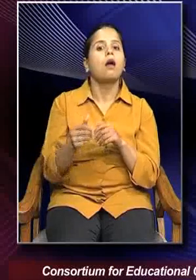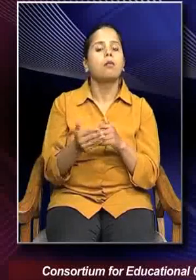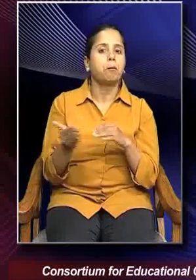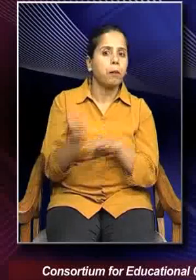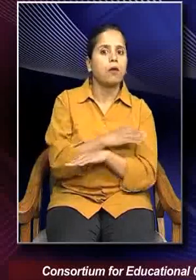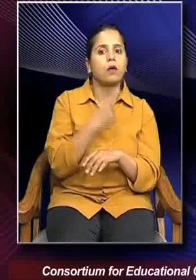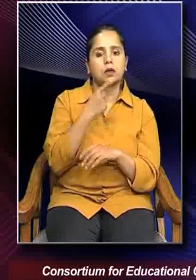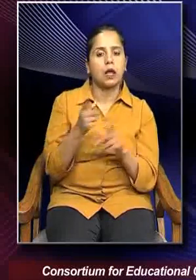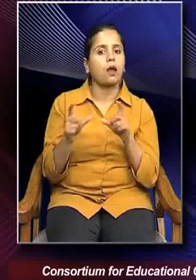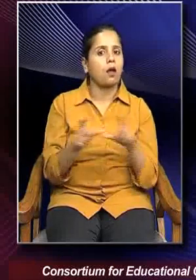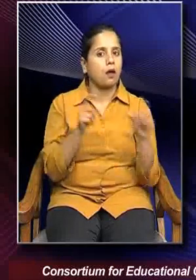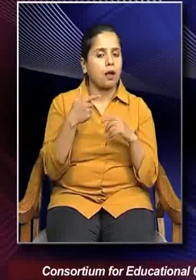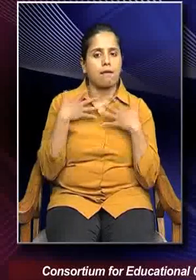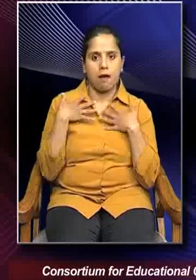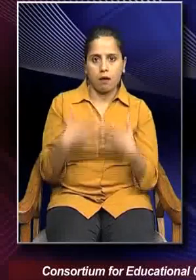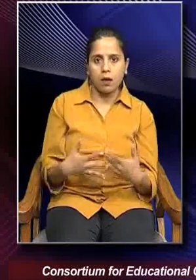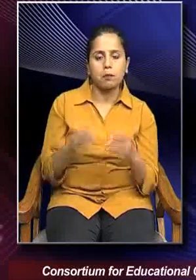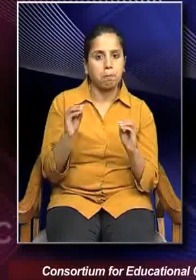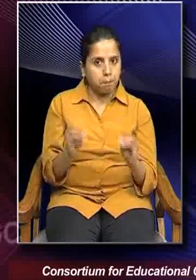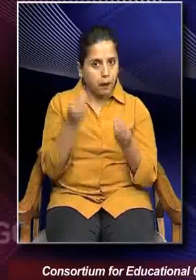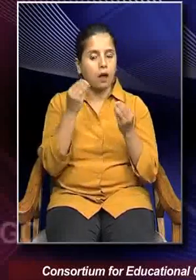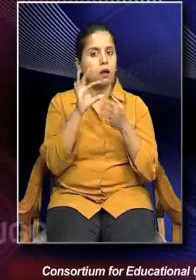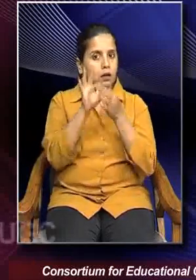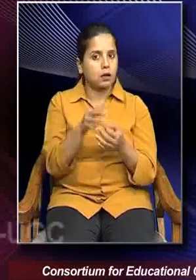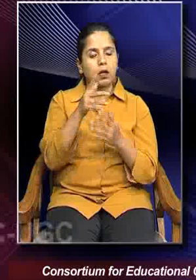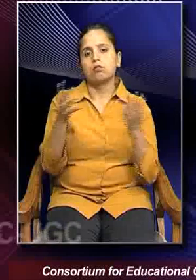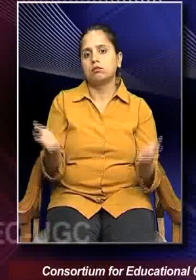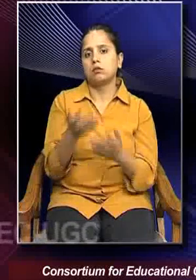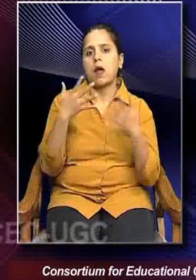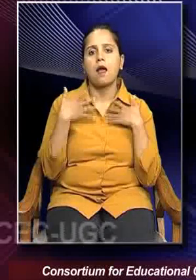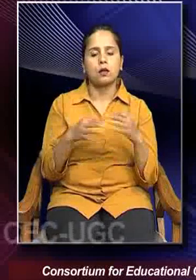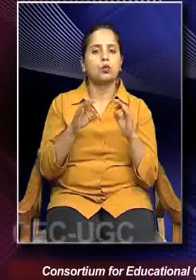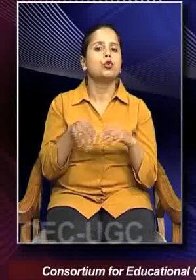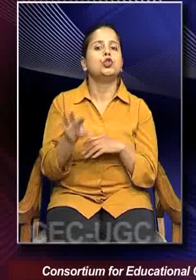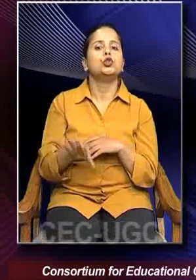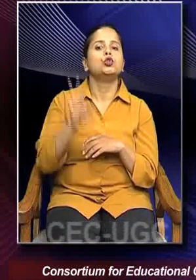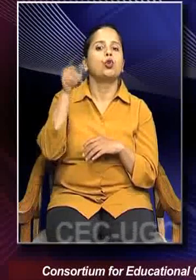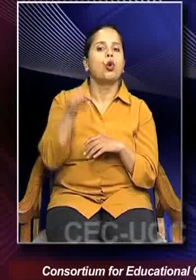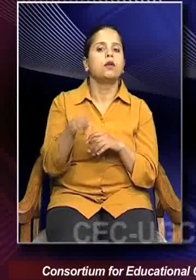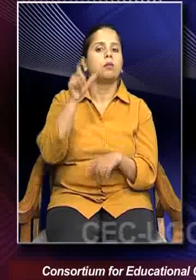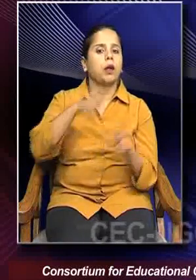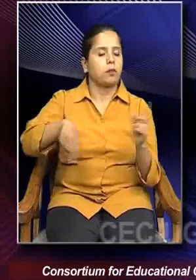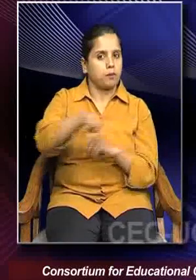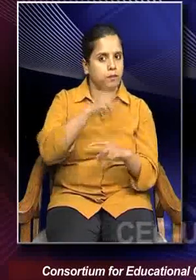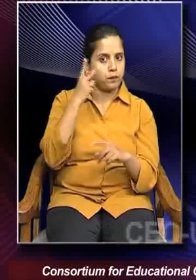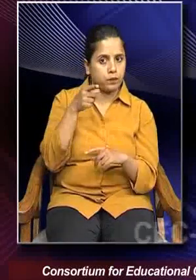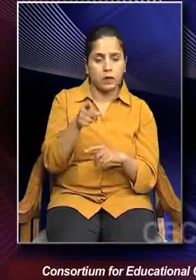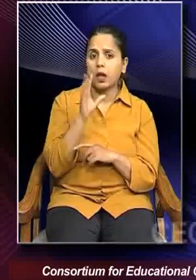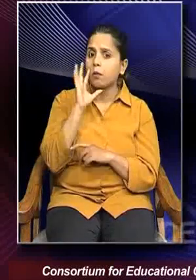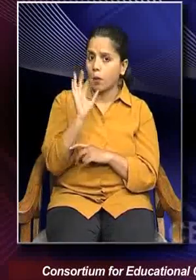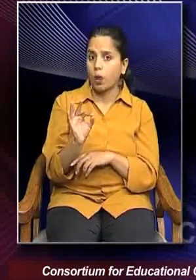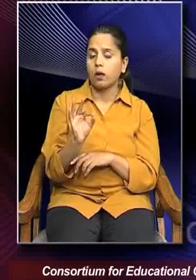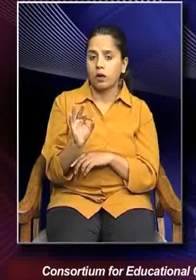take care of the health and well-being and promoting healthy lifestyle choices in the population is very critical.